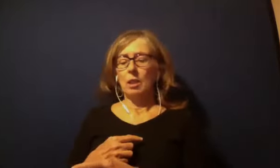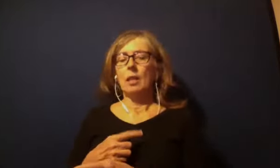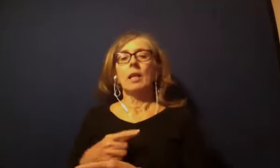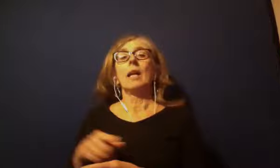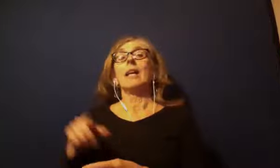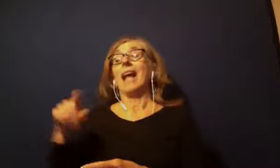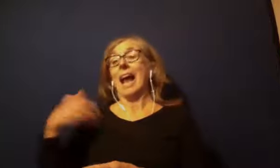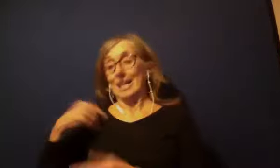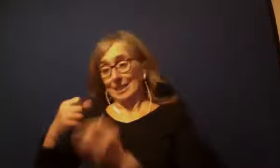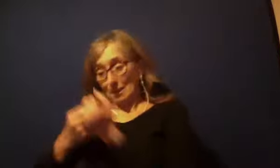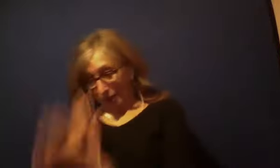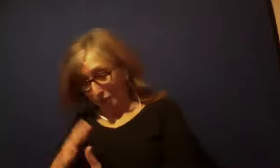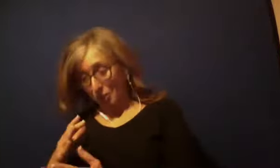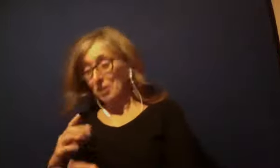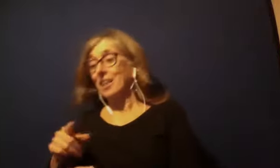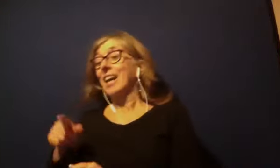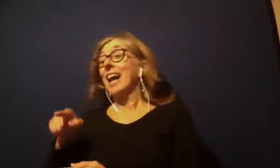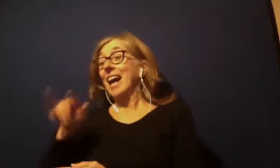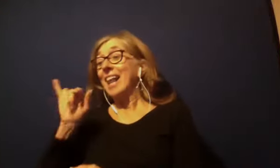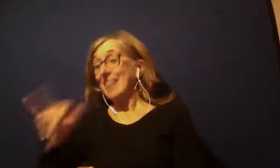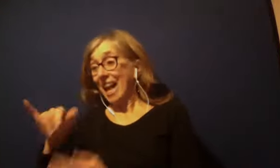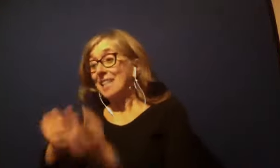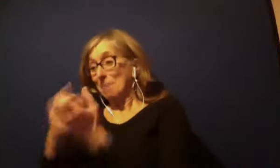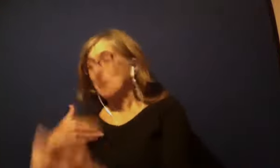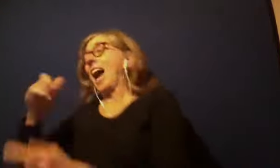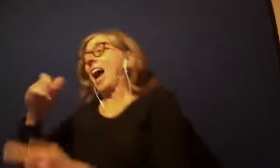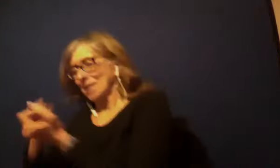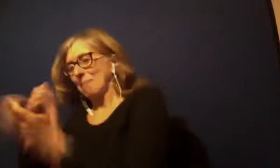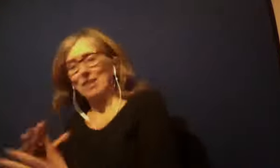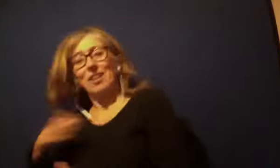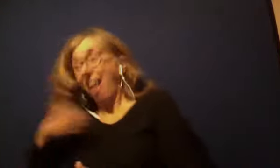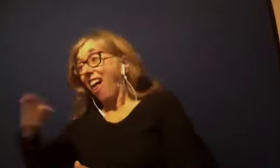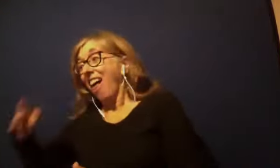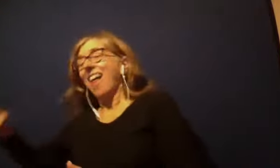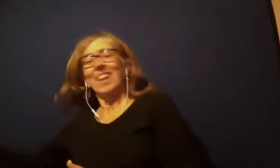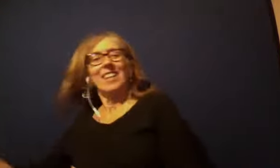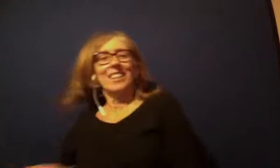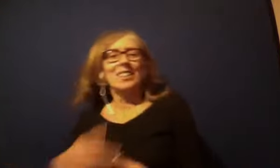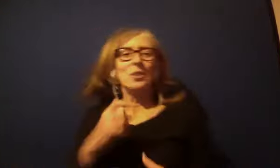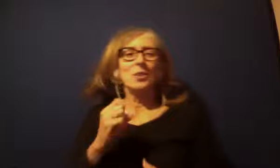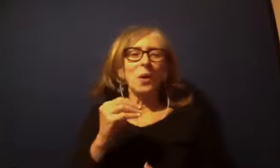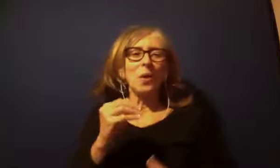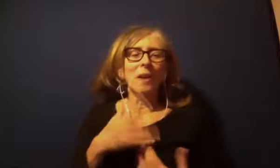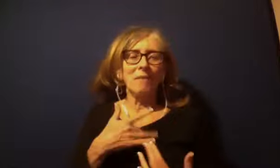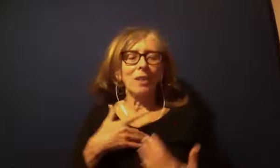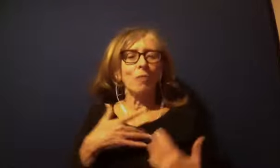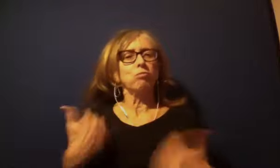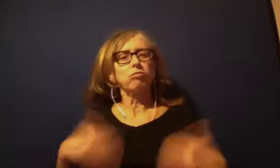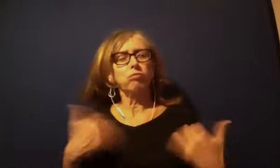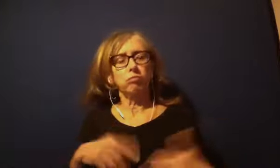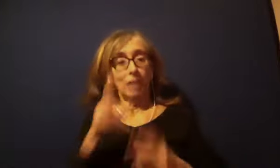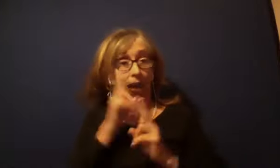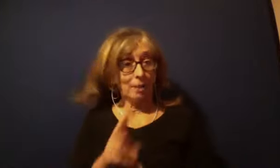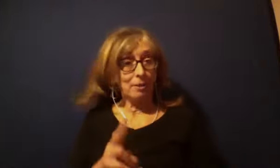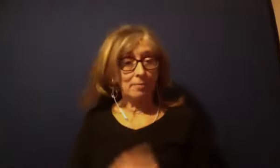chain. So there's help, because I don't have all the answers. I don't have all the same experiences as what the people that I'm talking to have, and I can